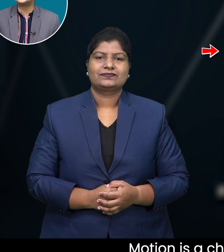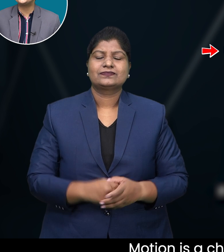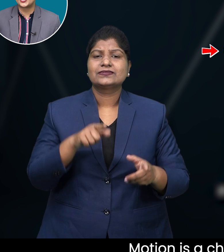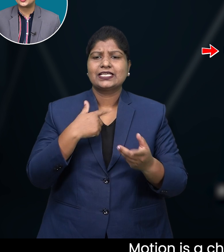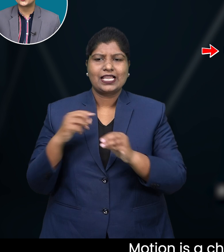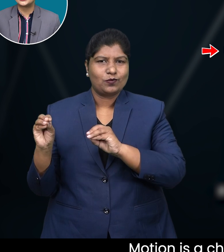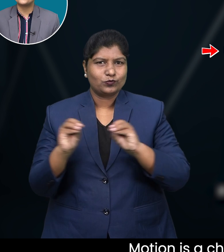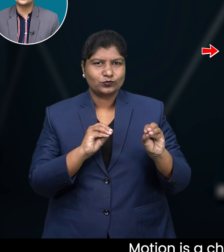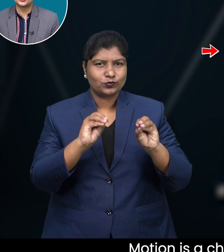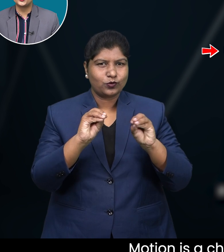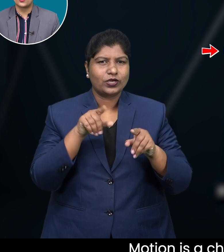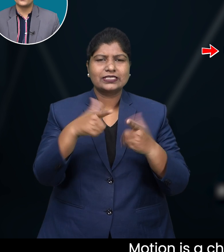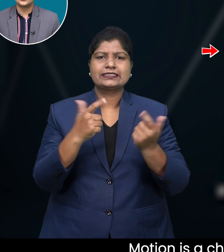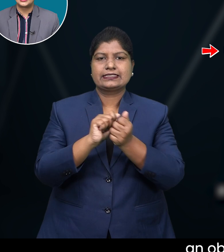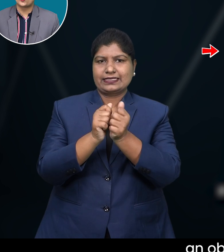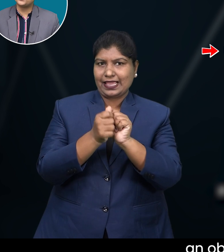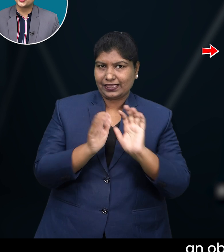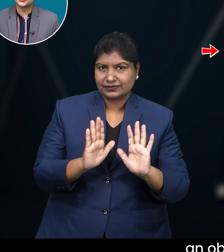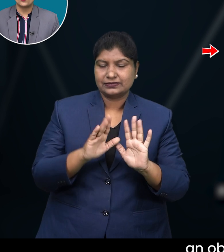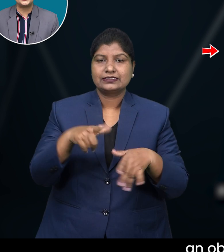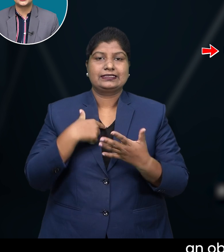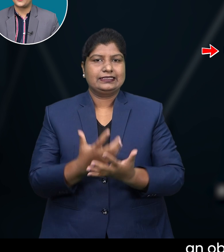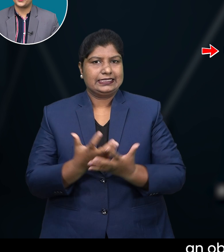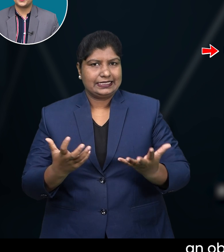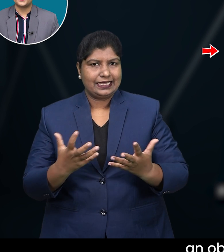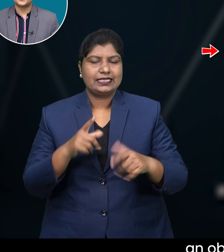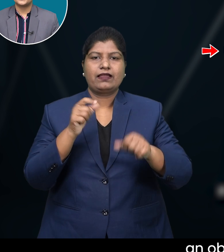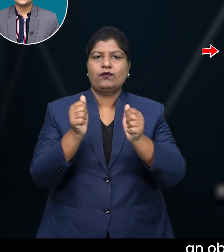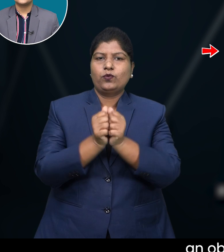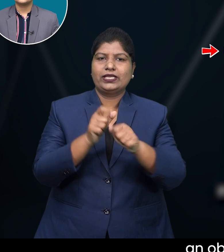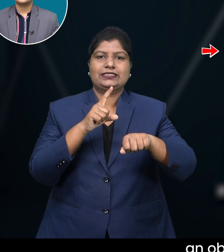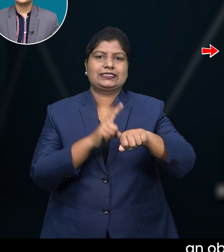Motion is a change in the position of an object with time.